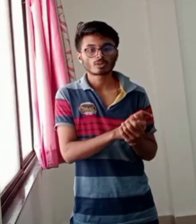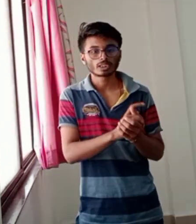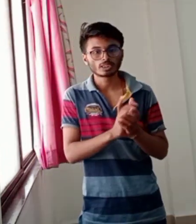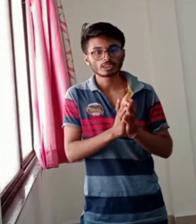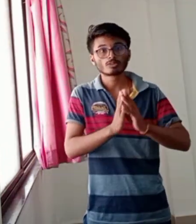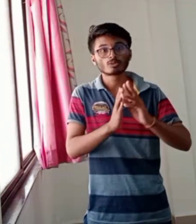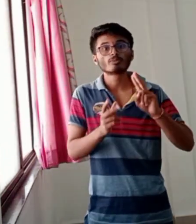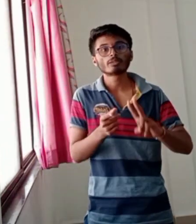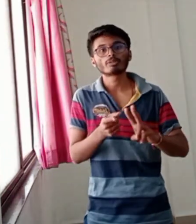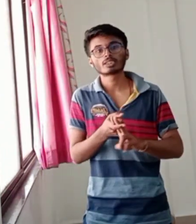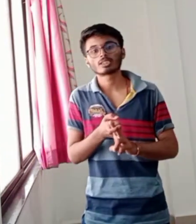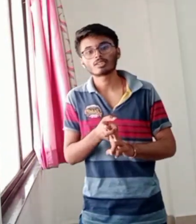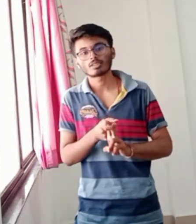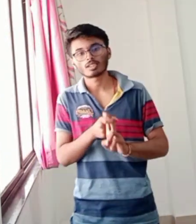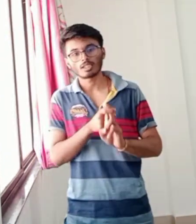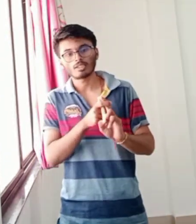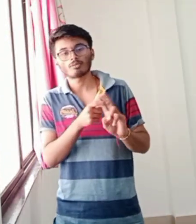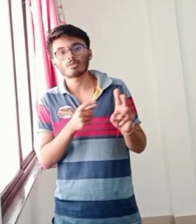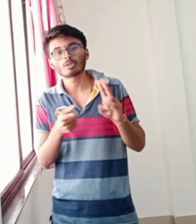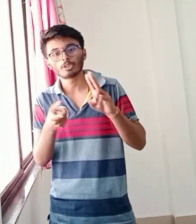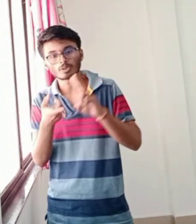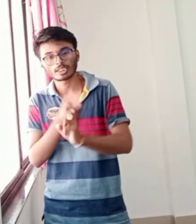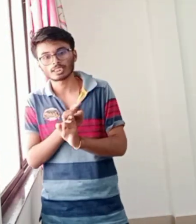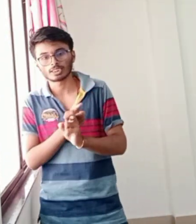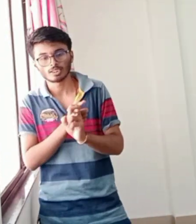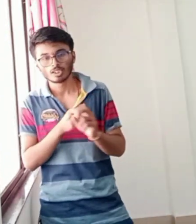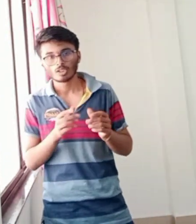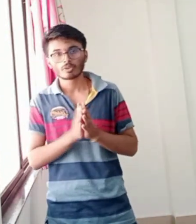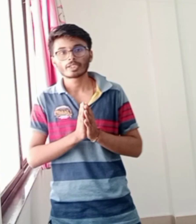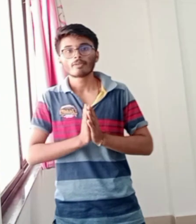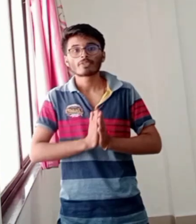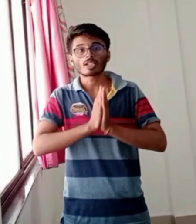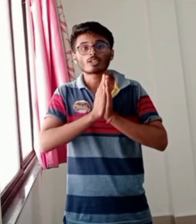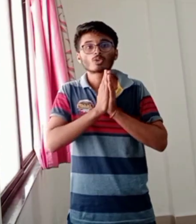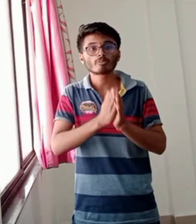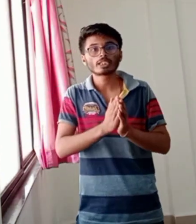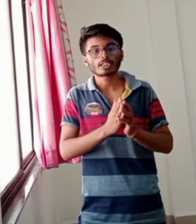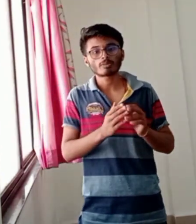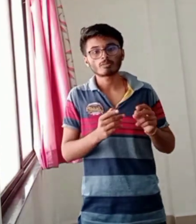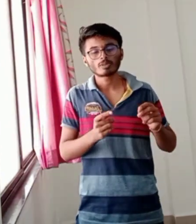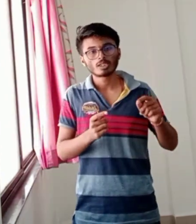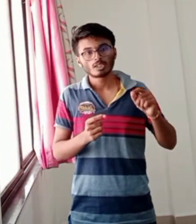this two main function of the nucleic acid. Okay, there are two main